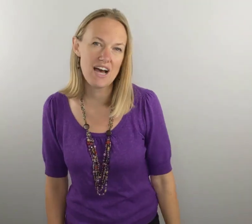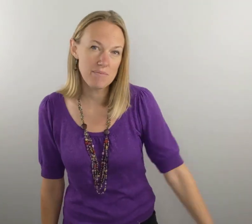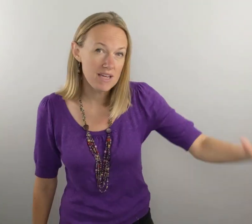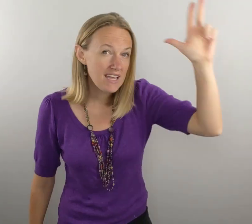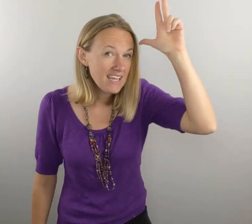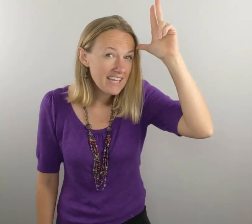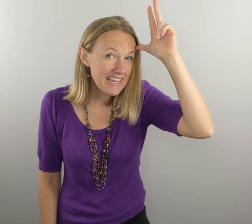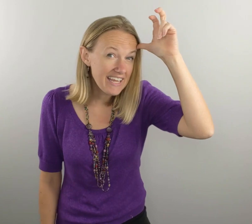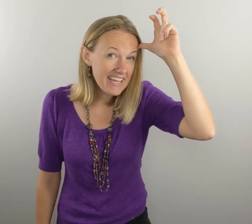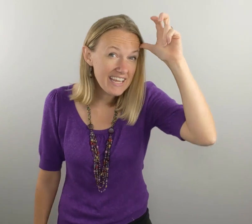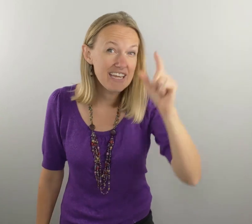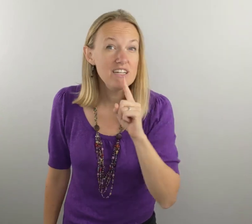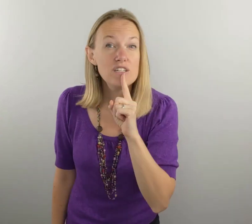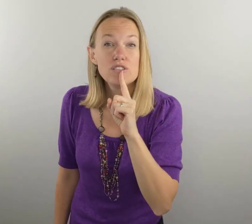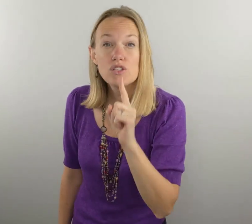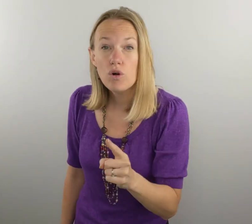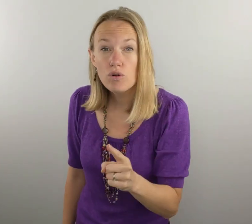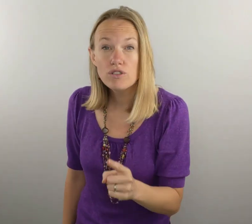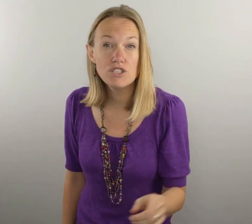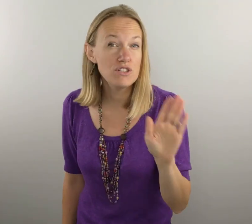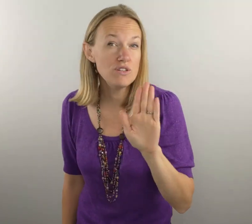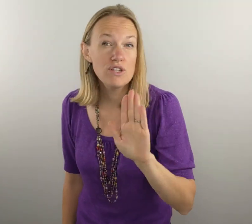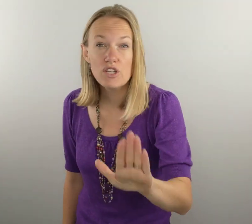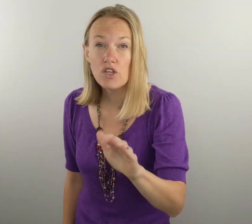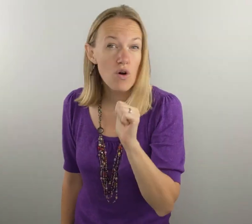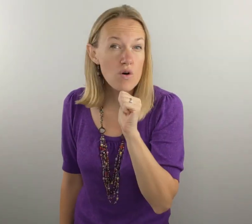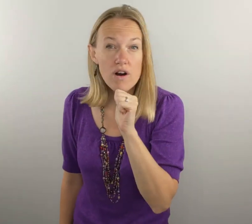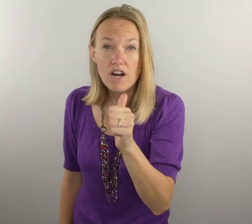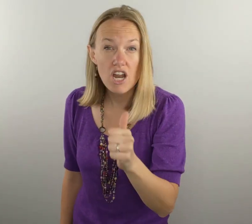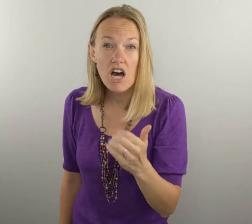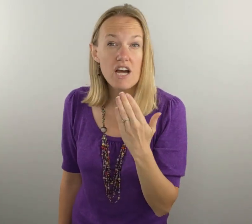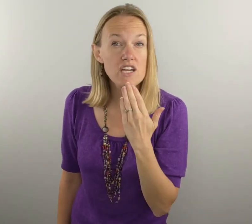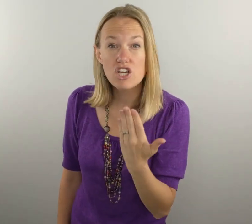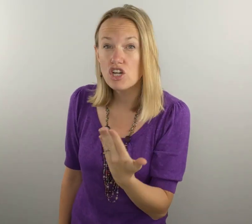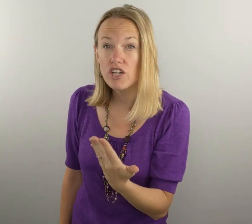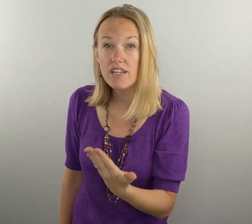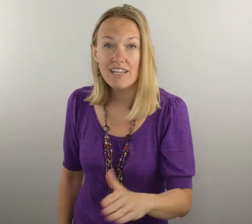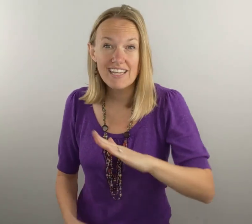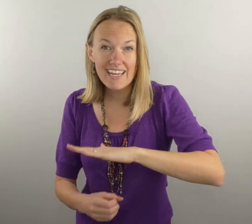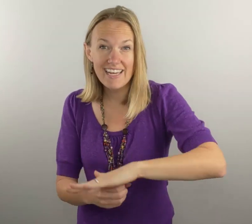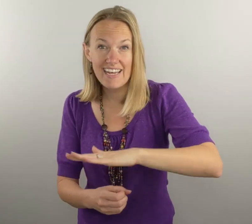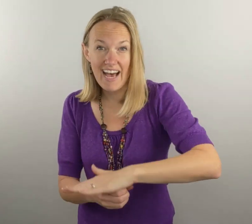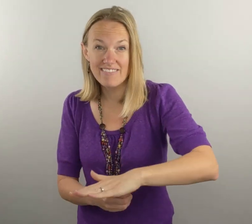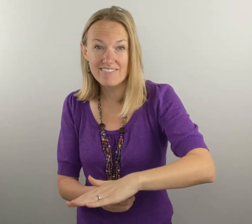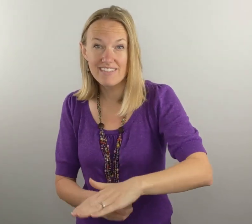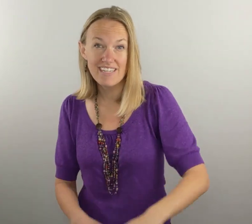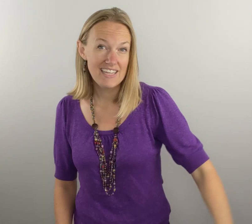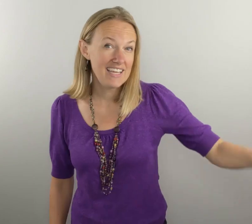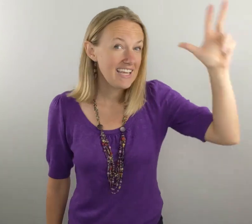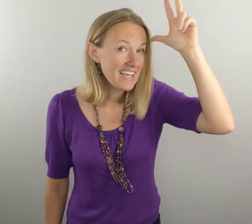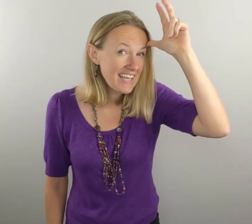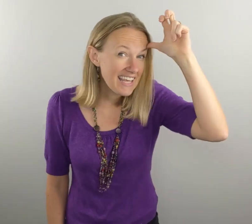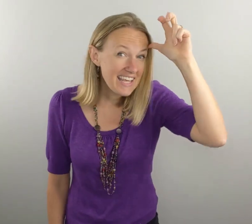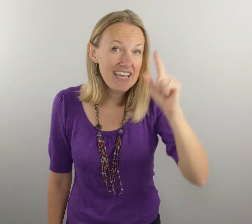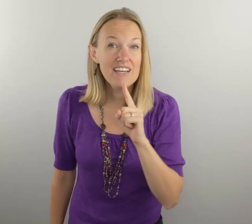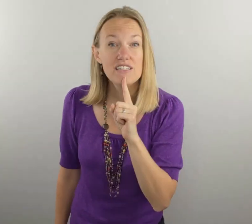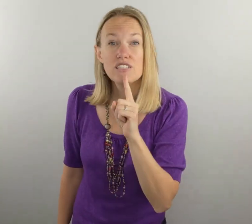top. He told you you're not good enough. He